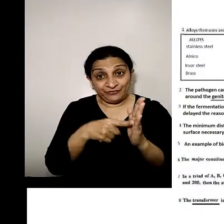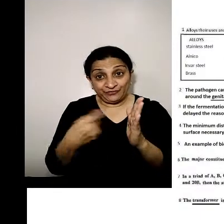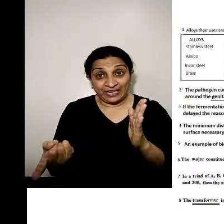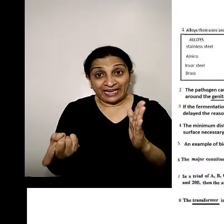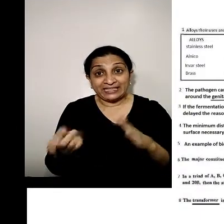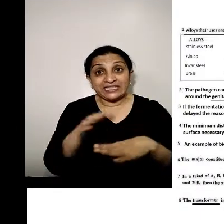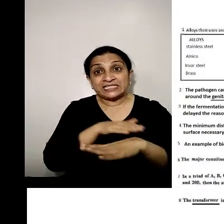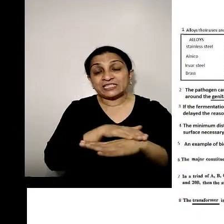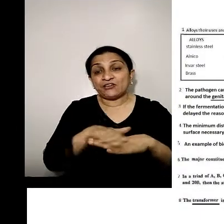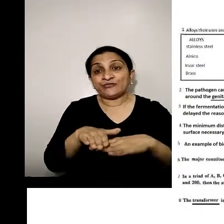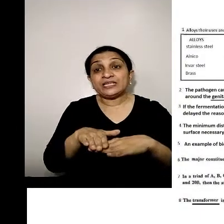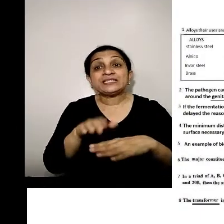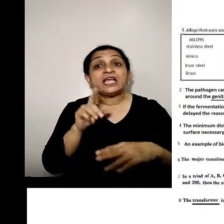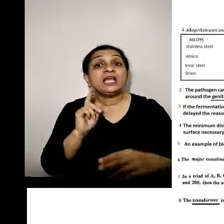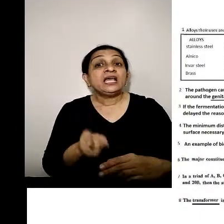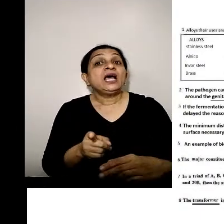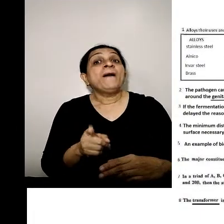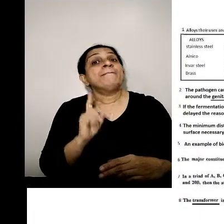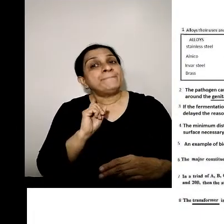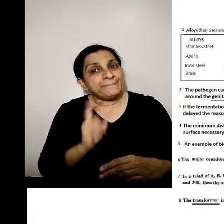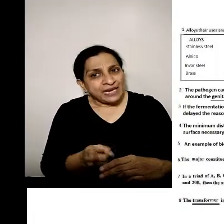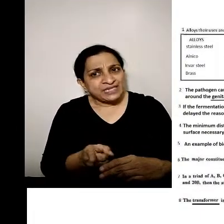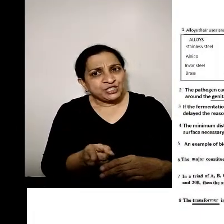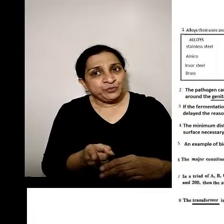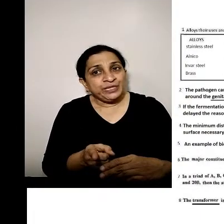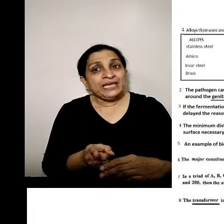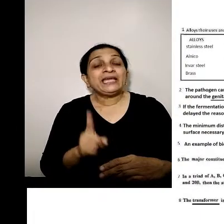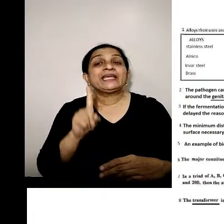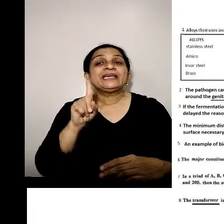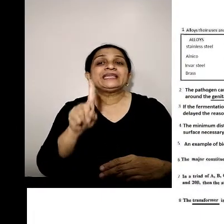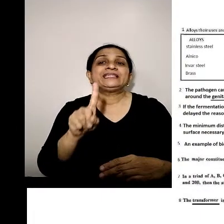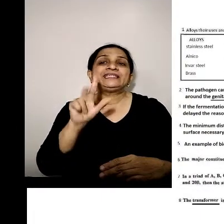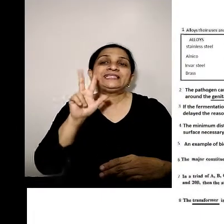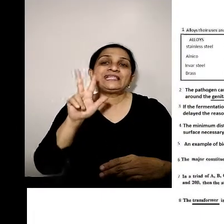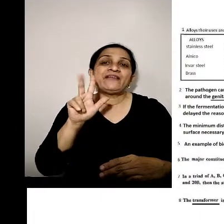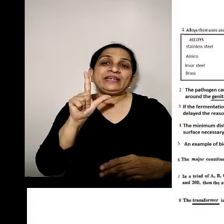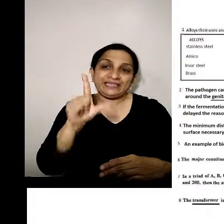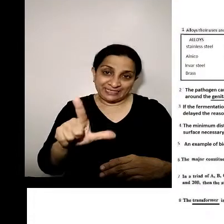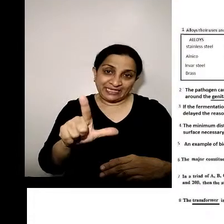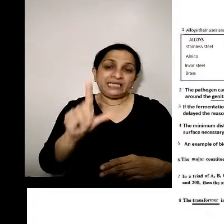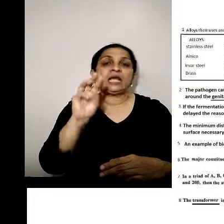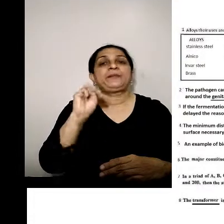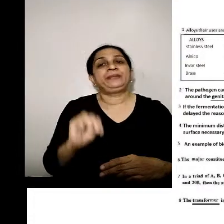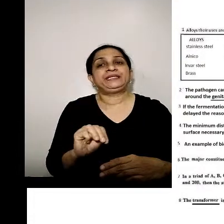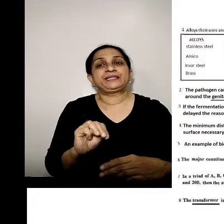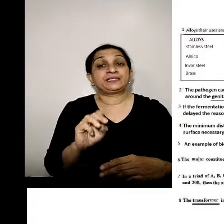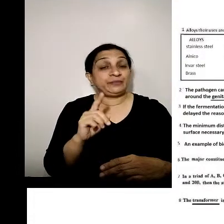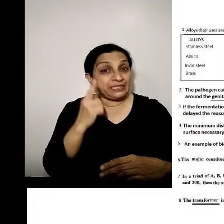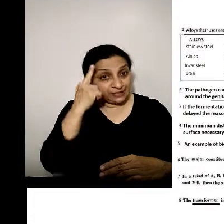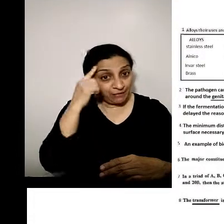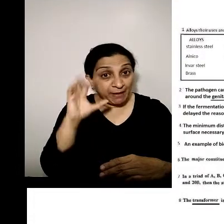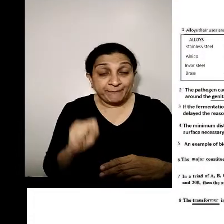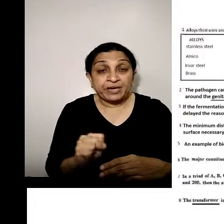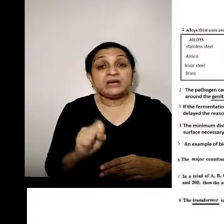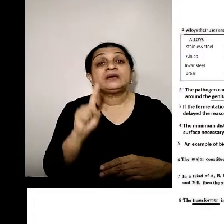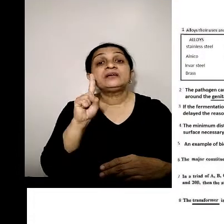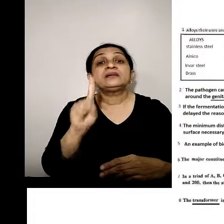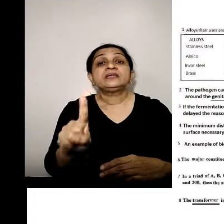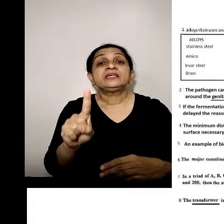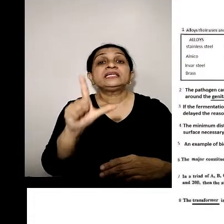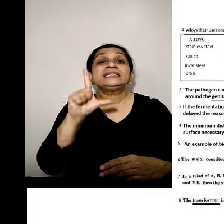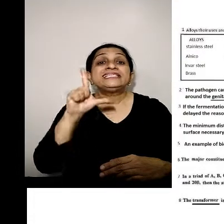the reflecting surface must be 17 meters. Please